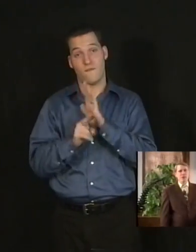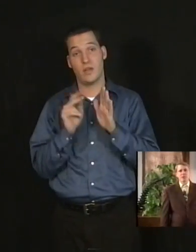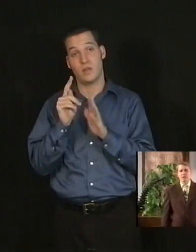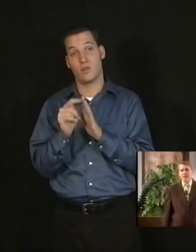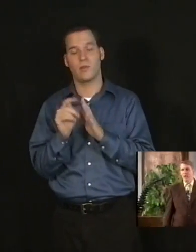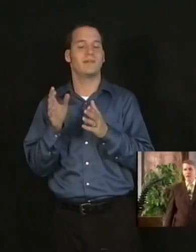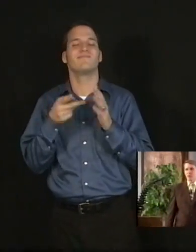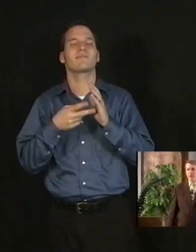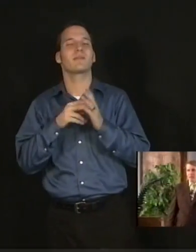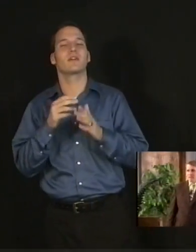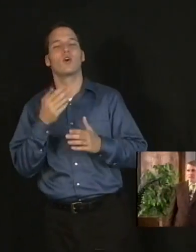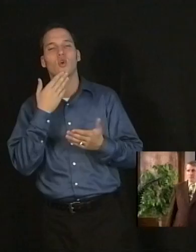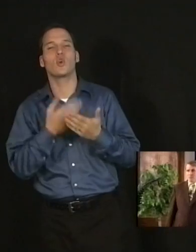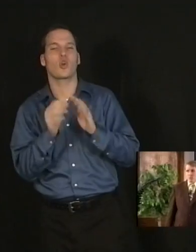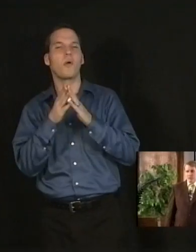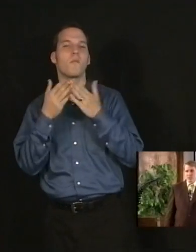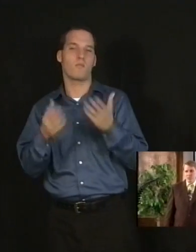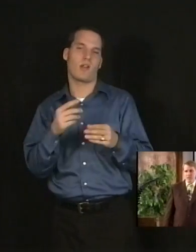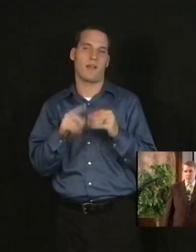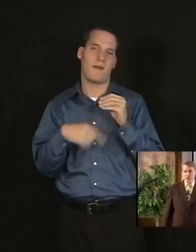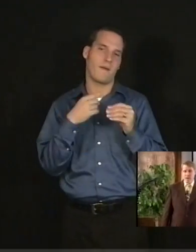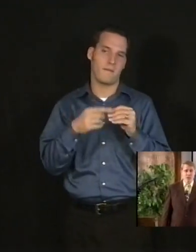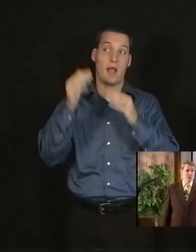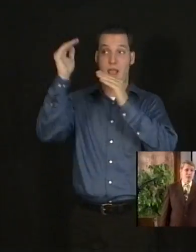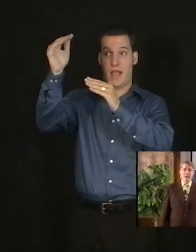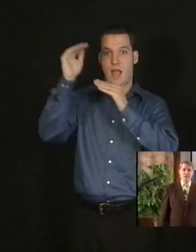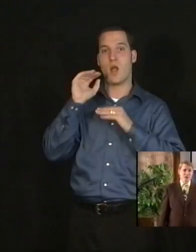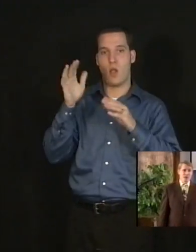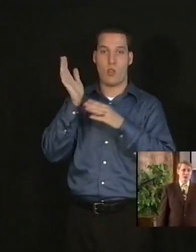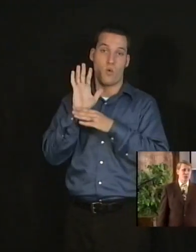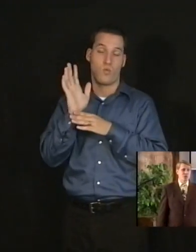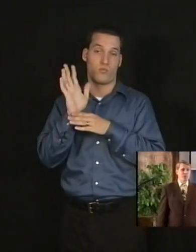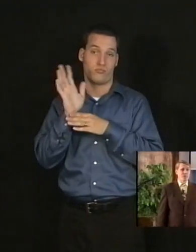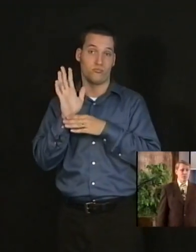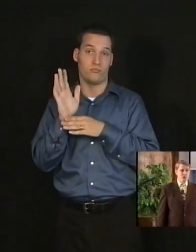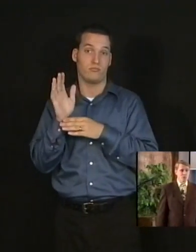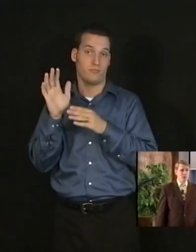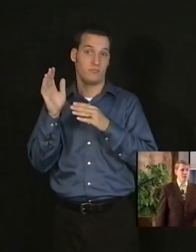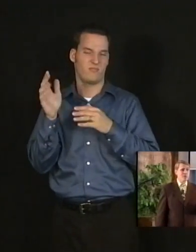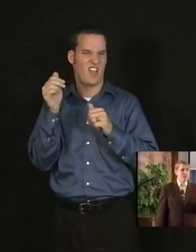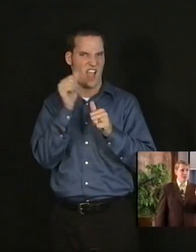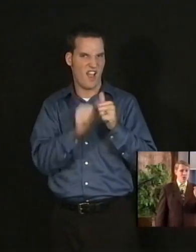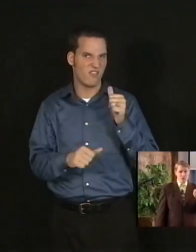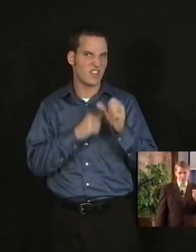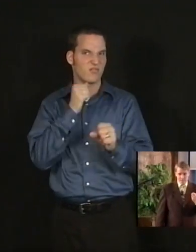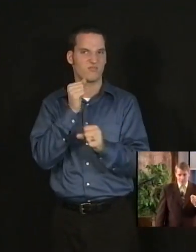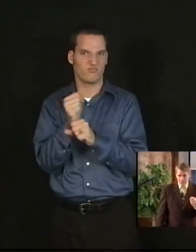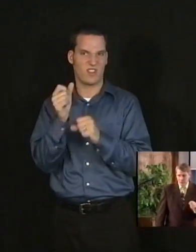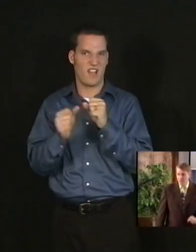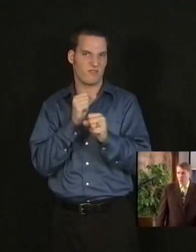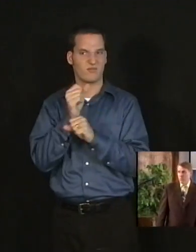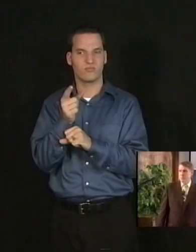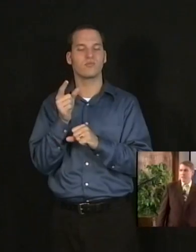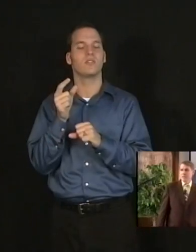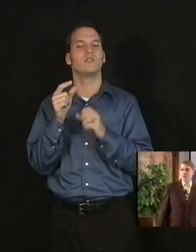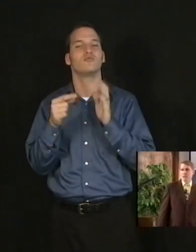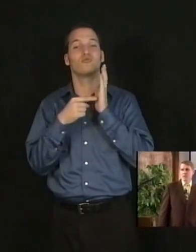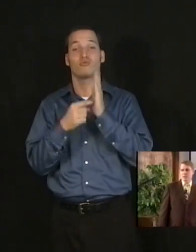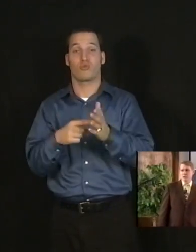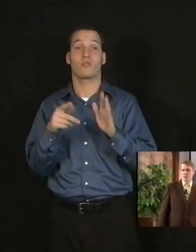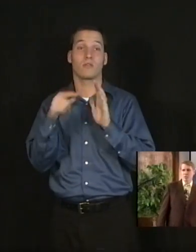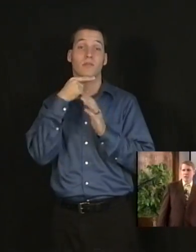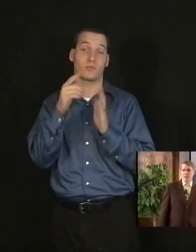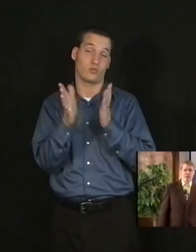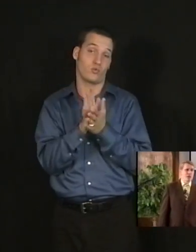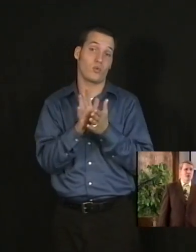expose about the Inherit the Wind movie that circulates around it. Just about every year, this is shown in public schools here in Pensacola, where they try to teach the